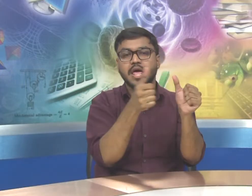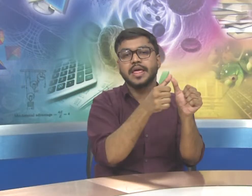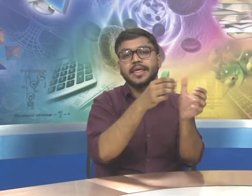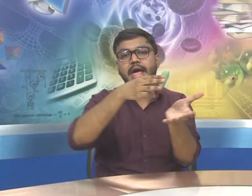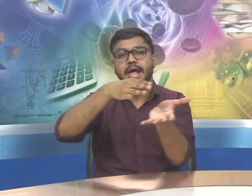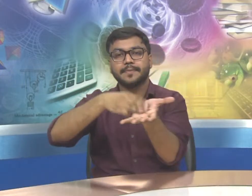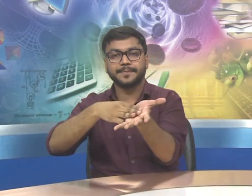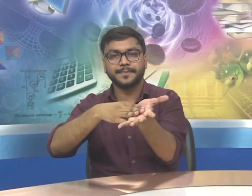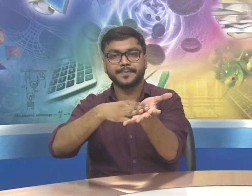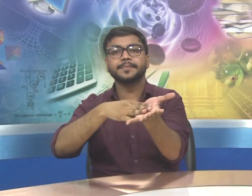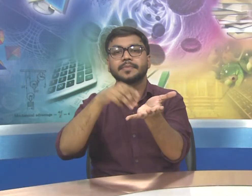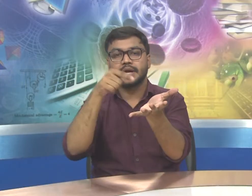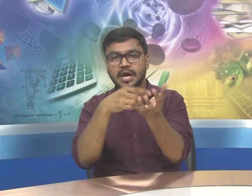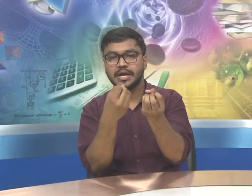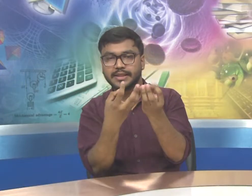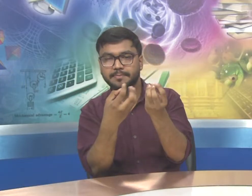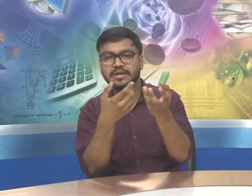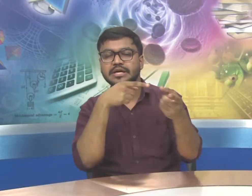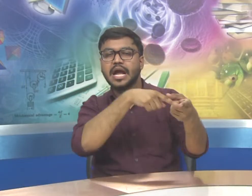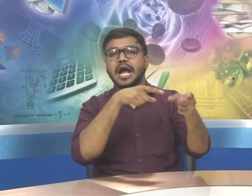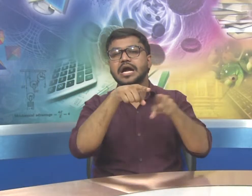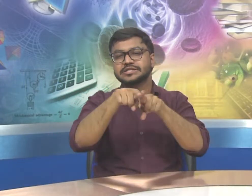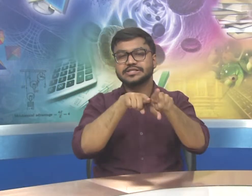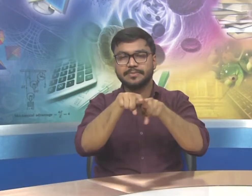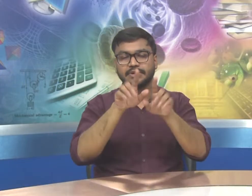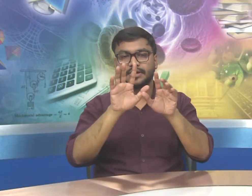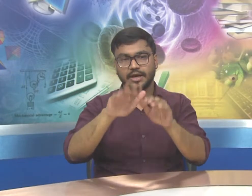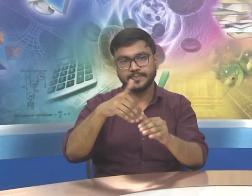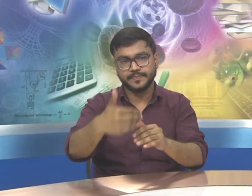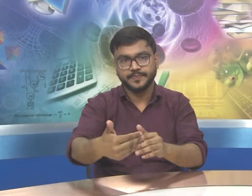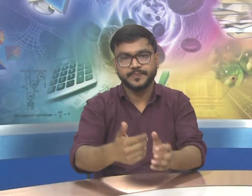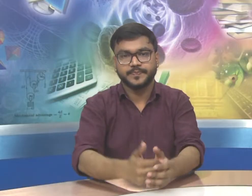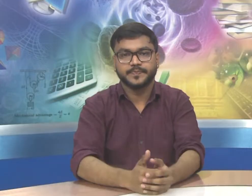how heavy one atom is compared to another.